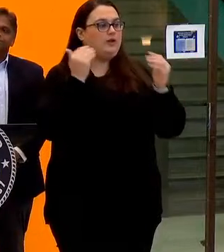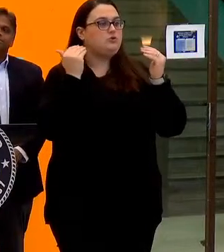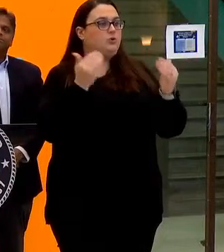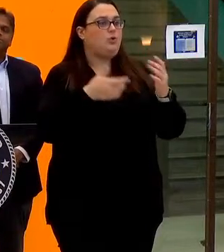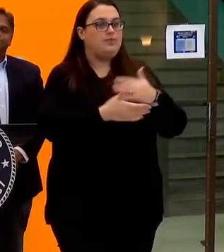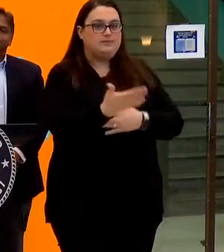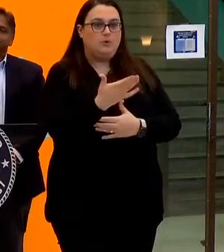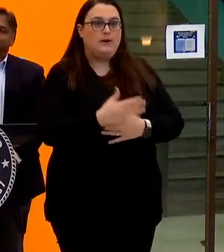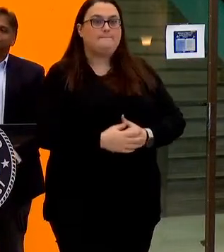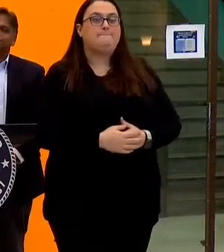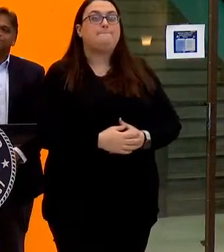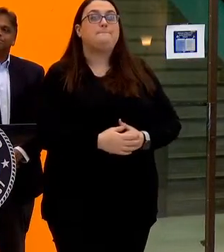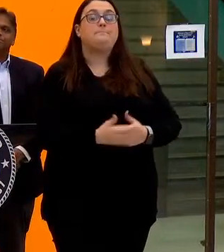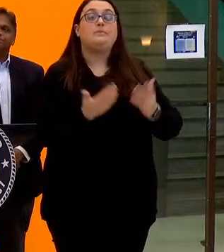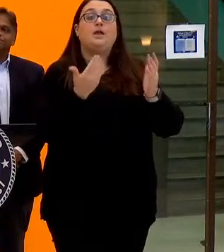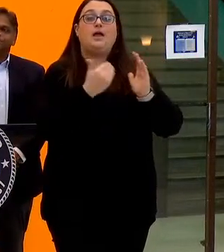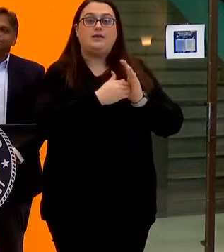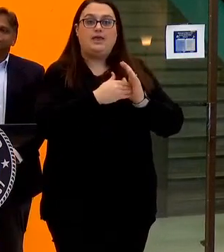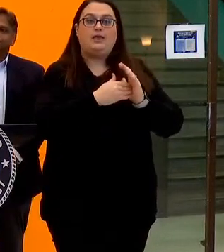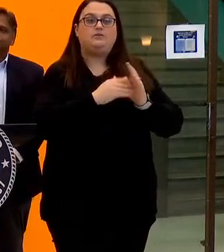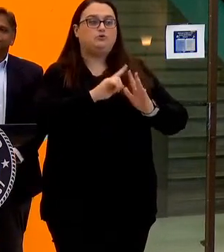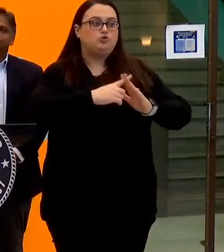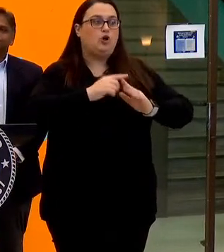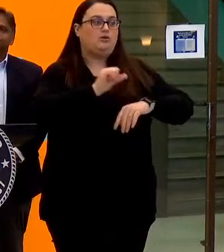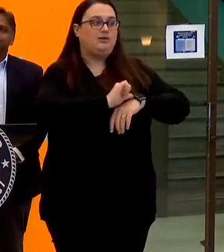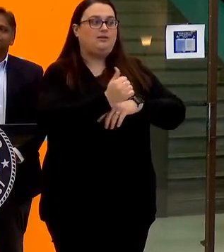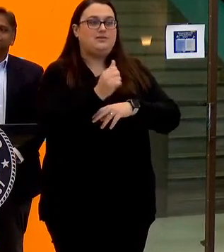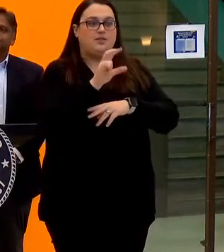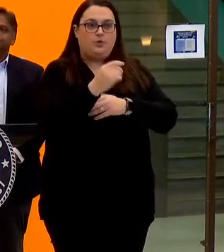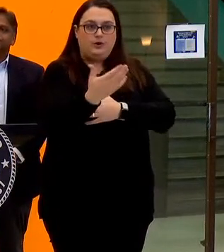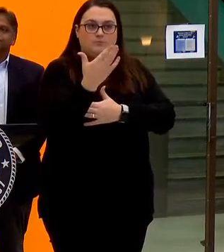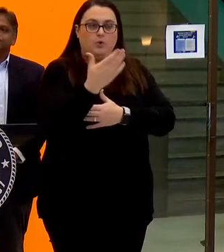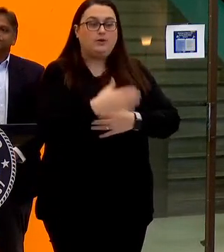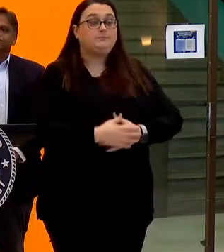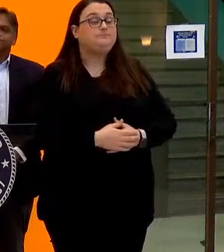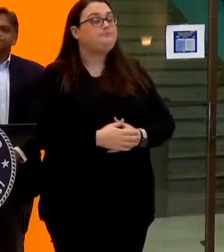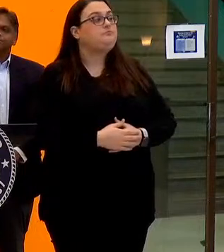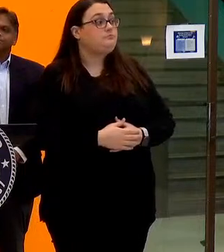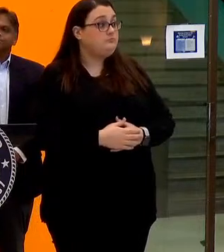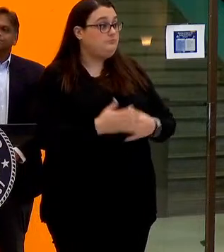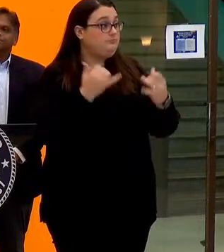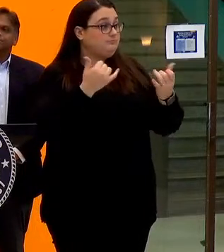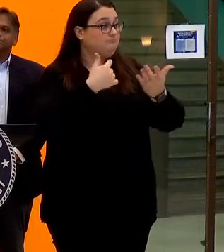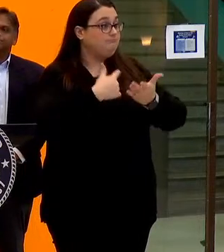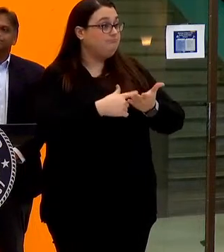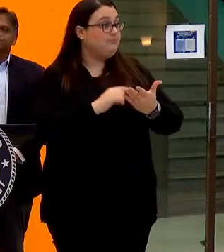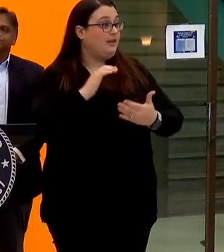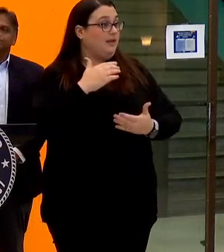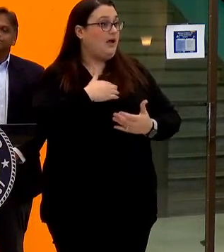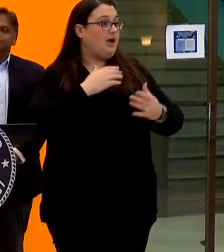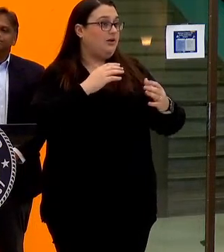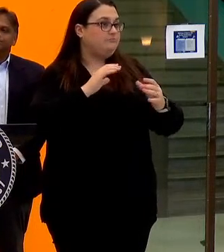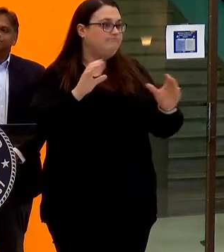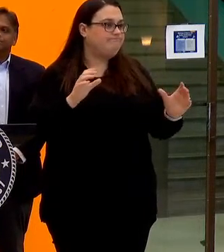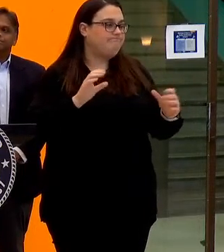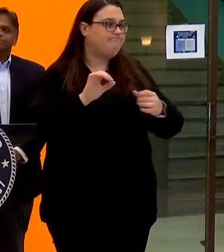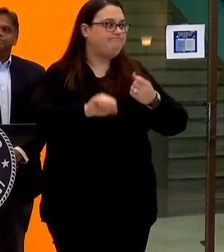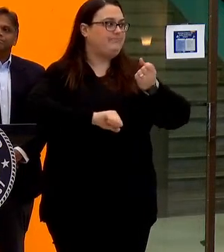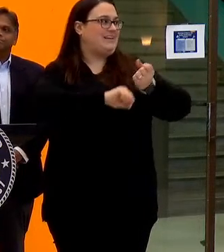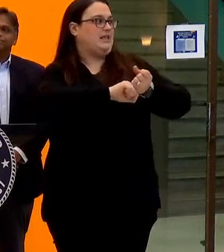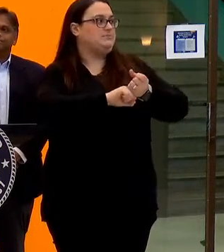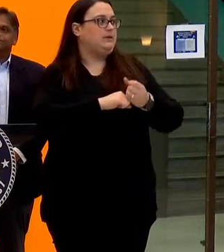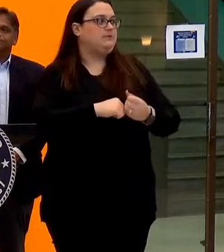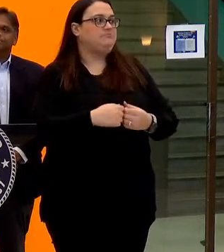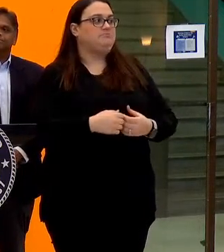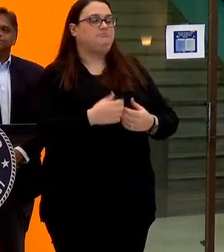this morning, and again, promptly at 10:30 a.m. Now let's discuss our enhancements. Today,